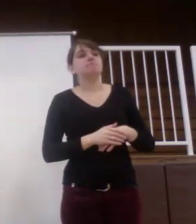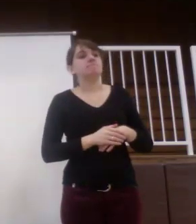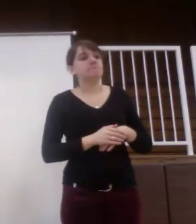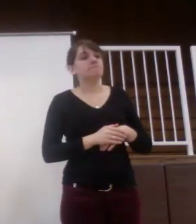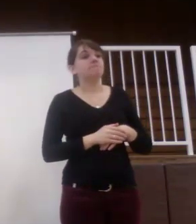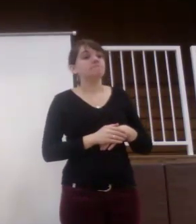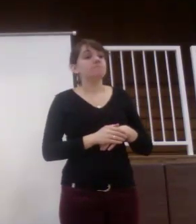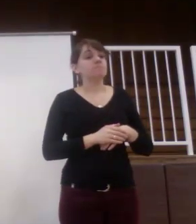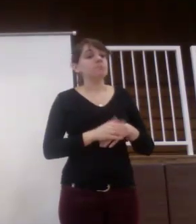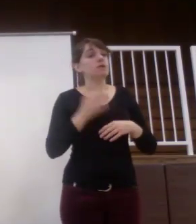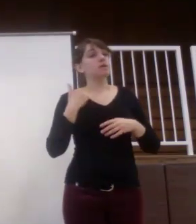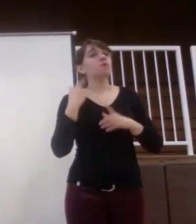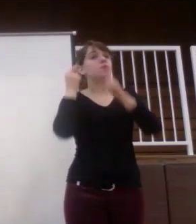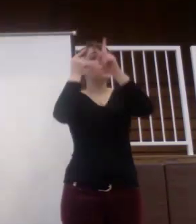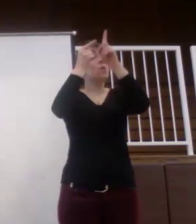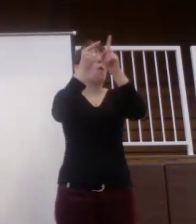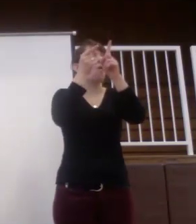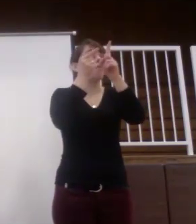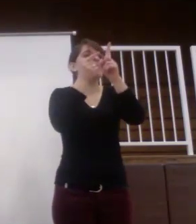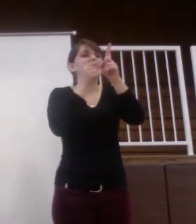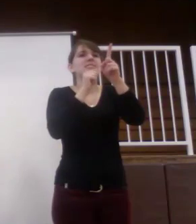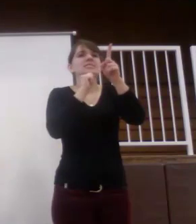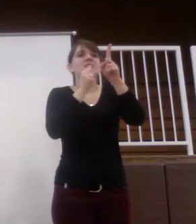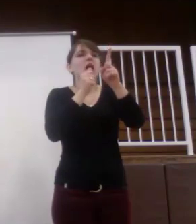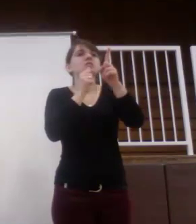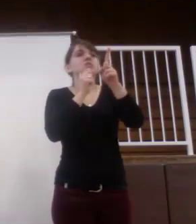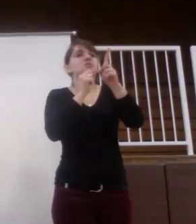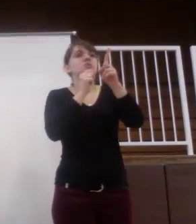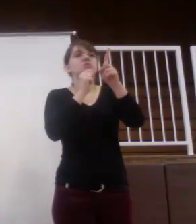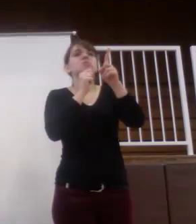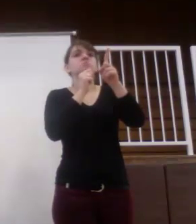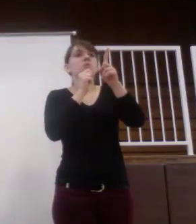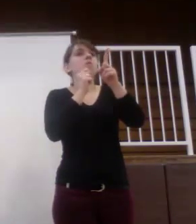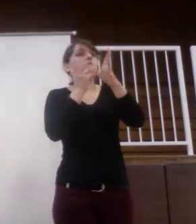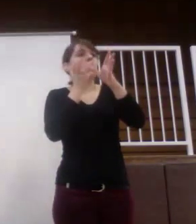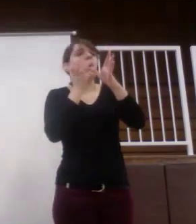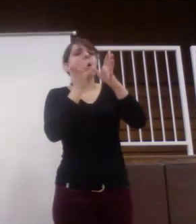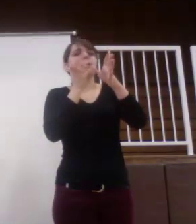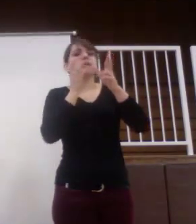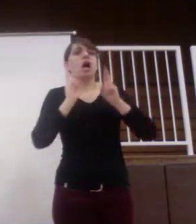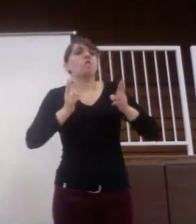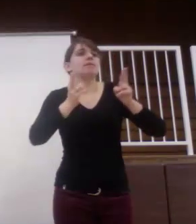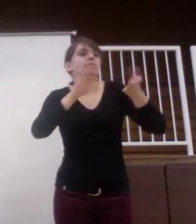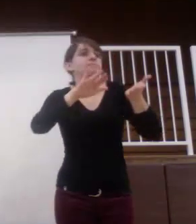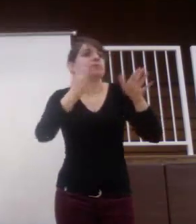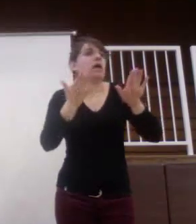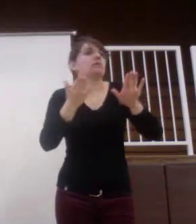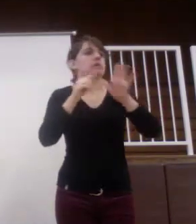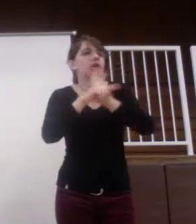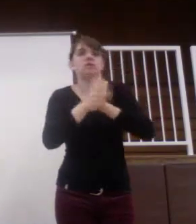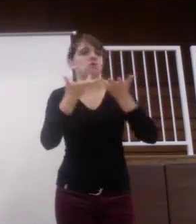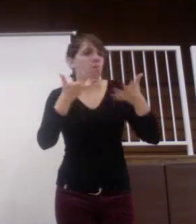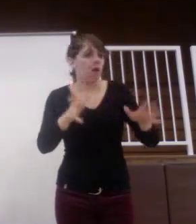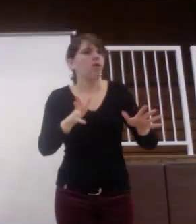the intent is not to deliberately cause or hasten death.